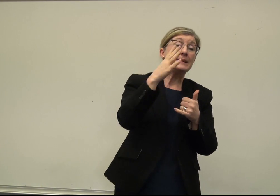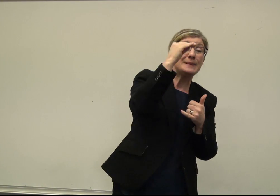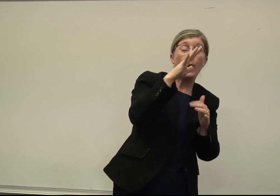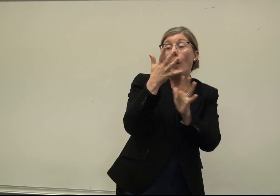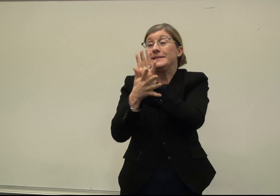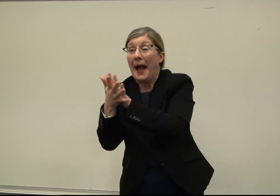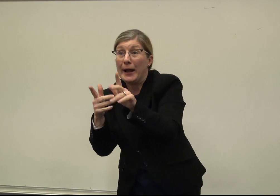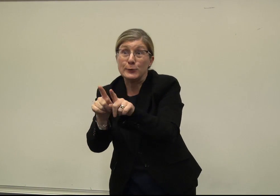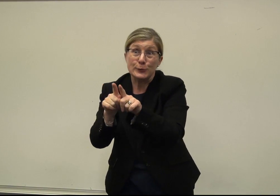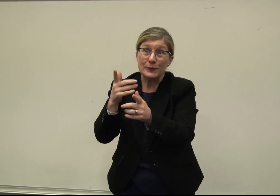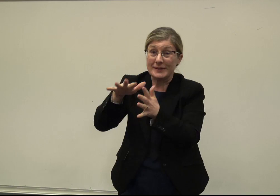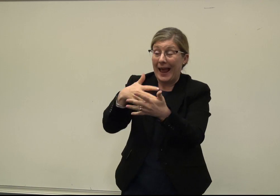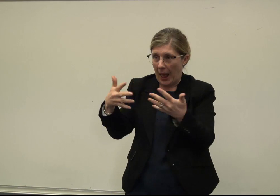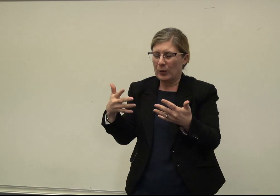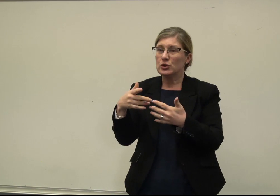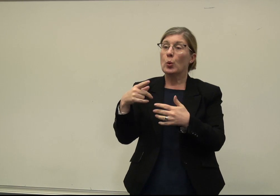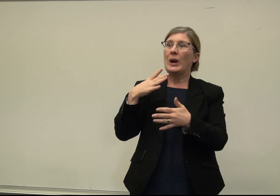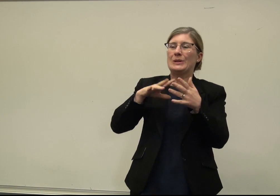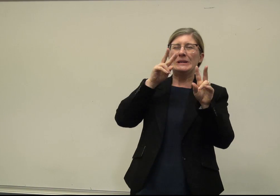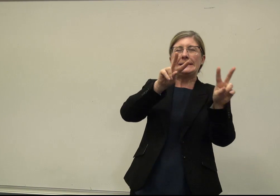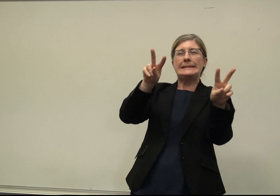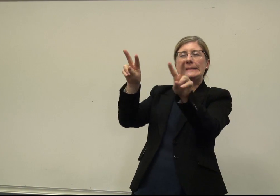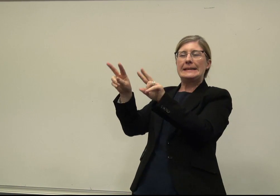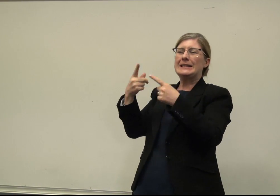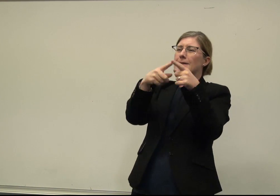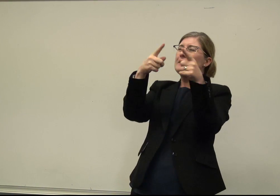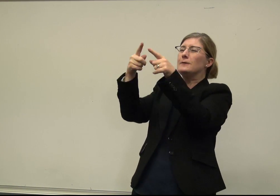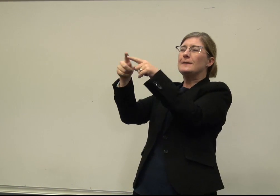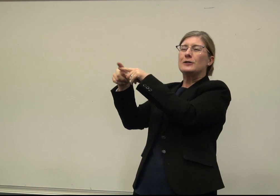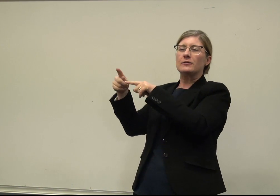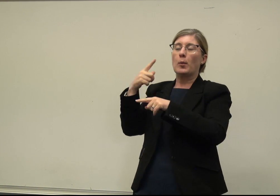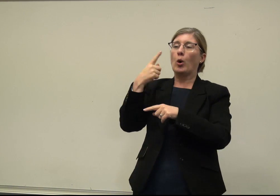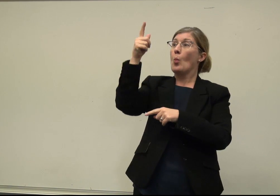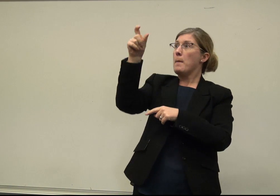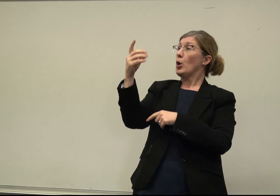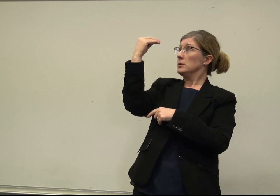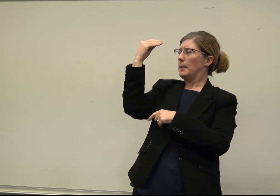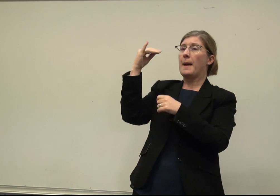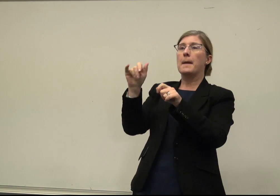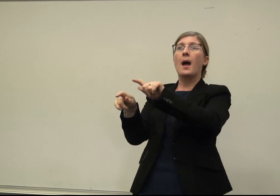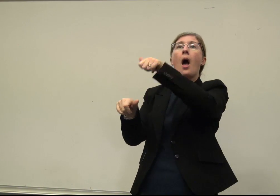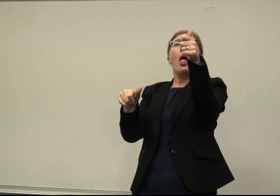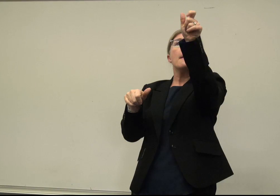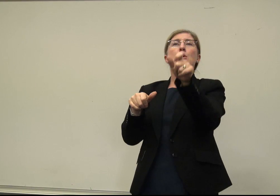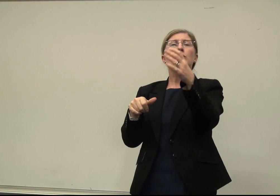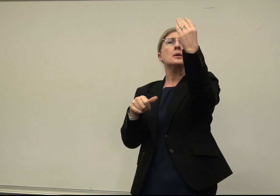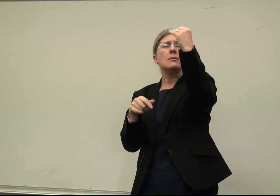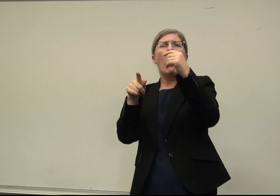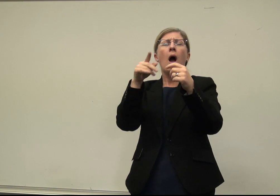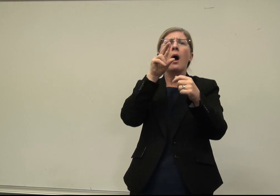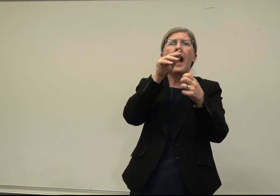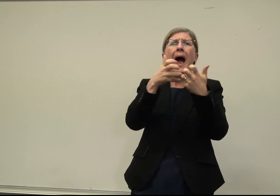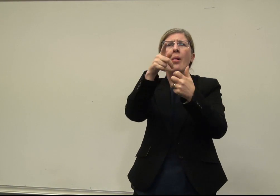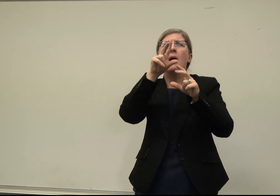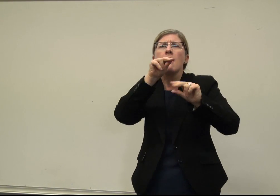in sign language, is very important. No two people are exactly the same in the way they use the language, and